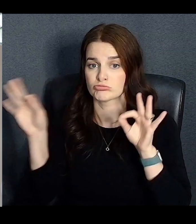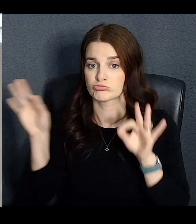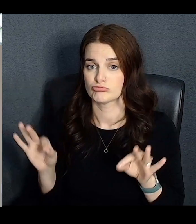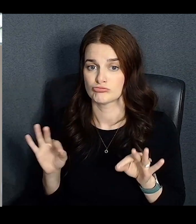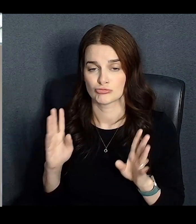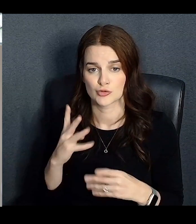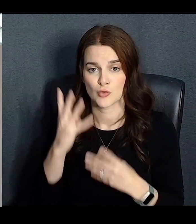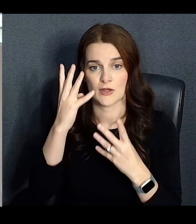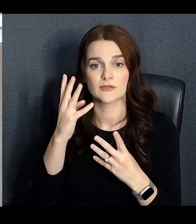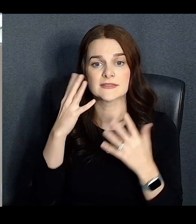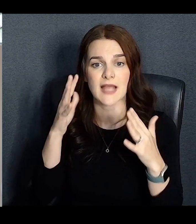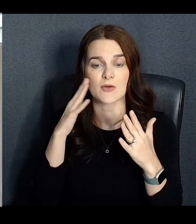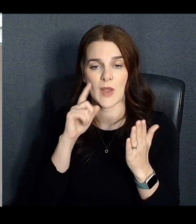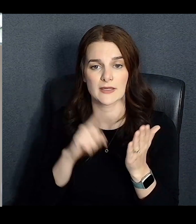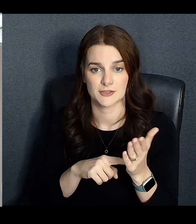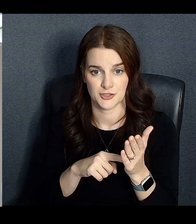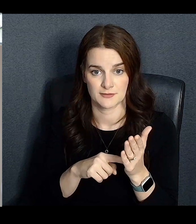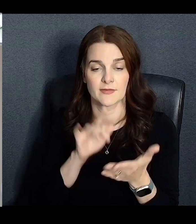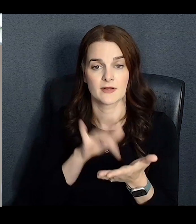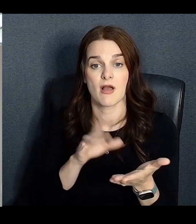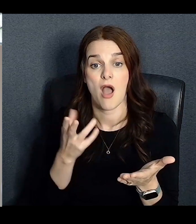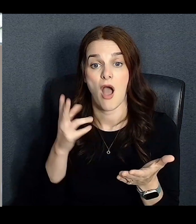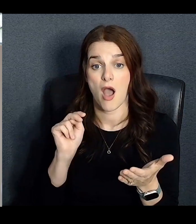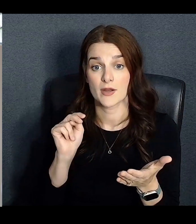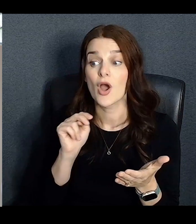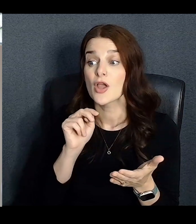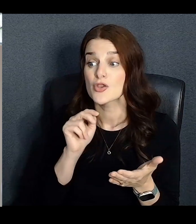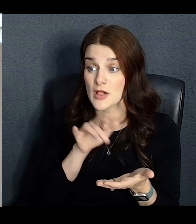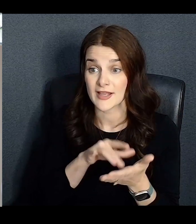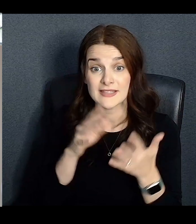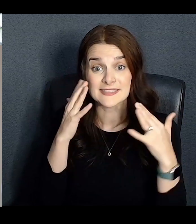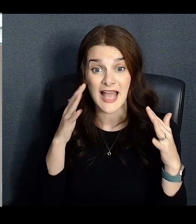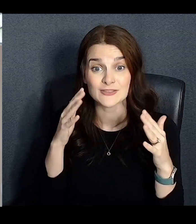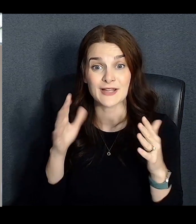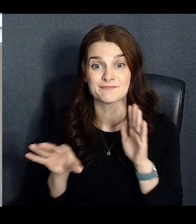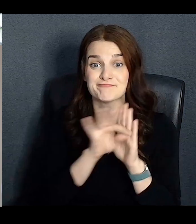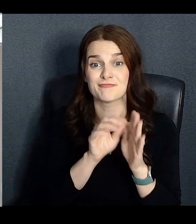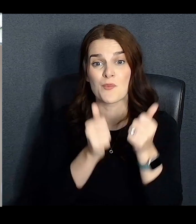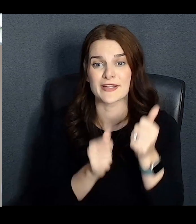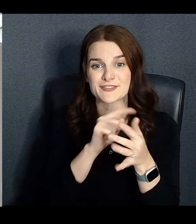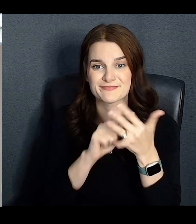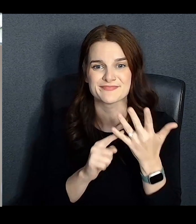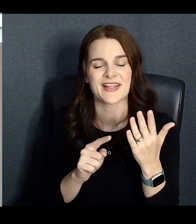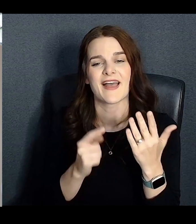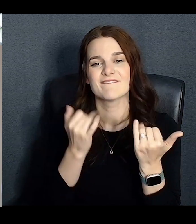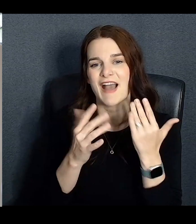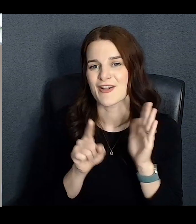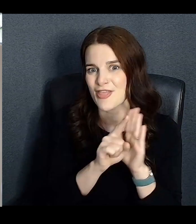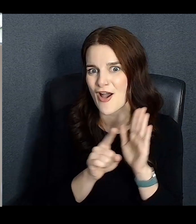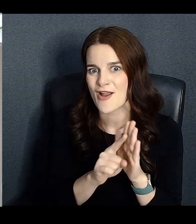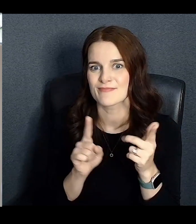So it's me scrolling down to sound recognition, turning that on. And when you click sounds, you can choose which ones you want to turn on. So I